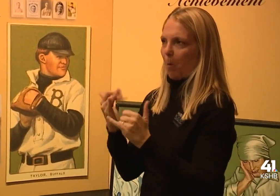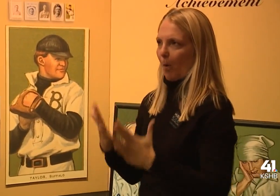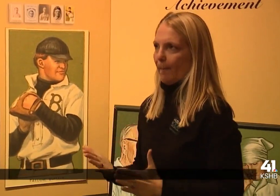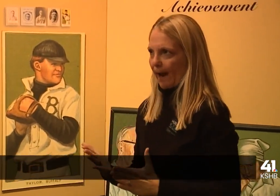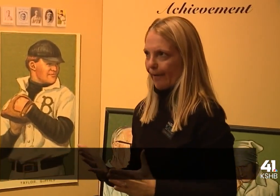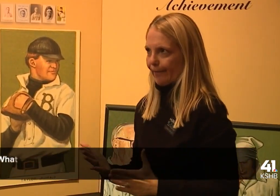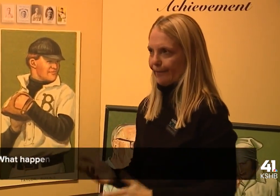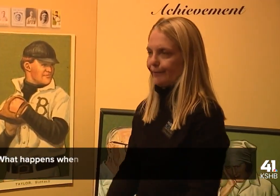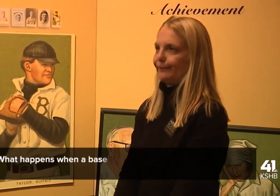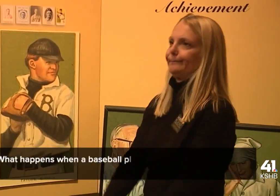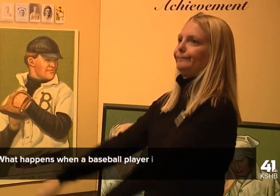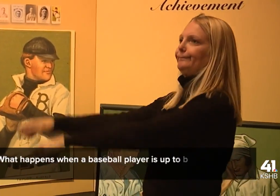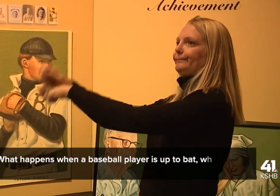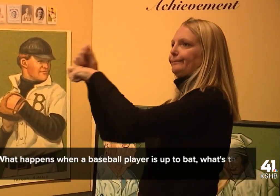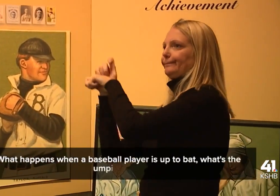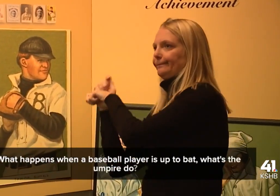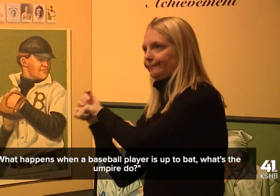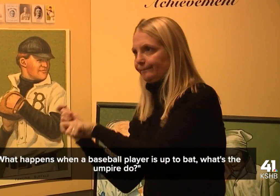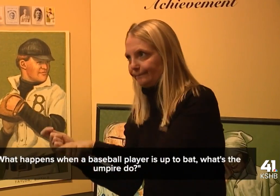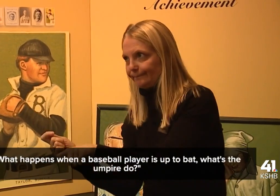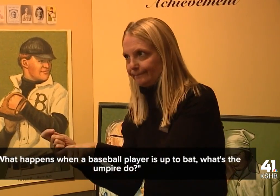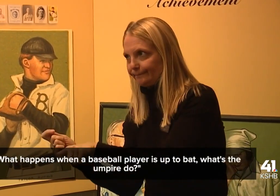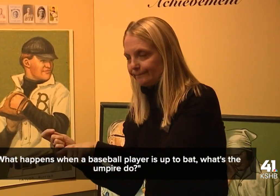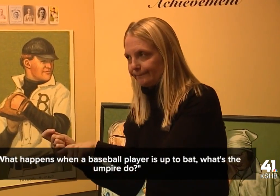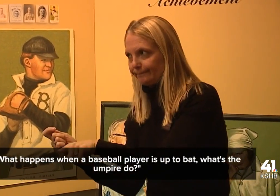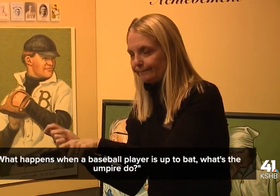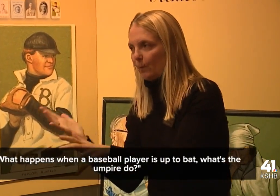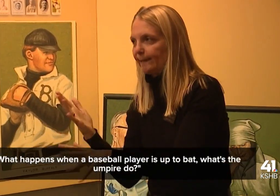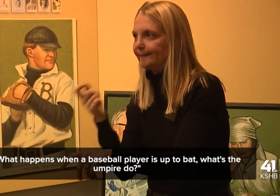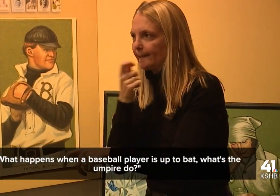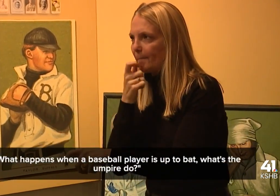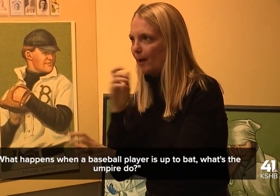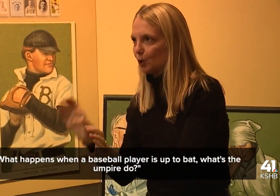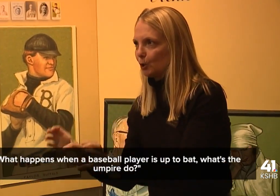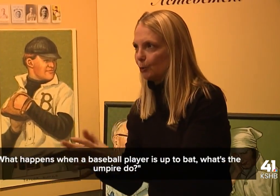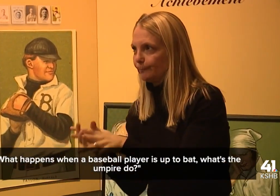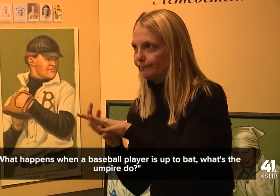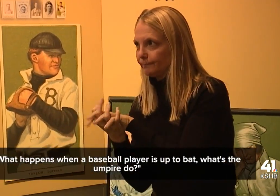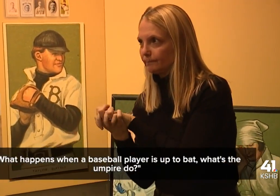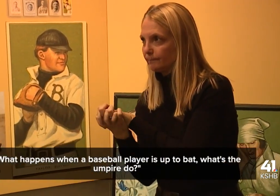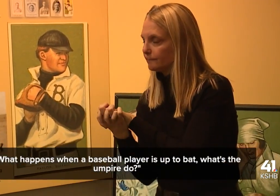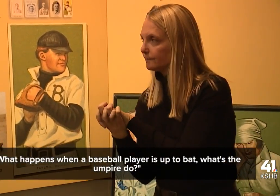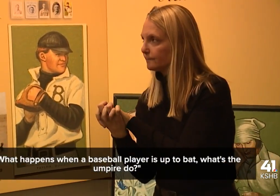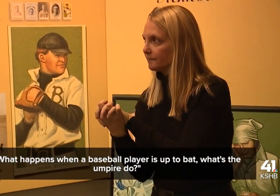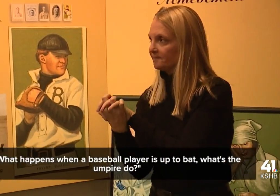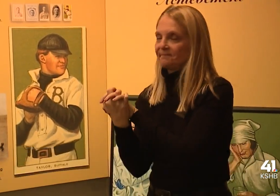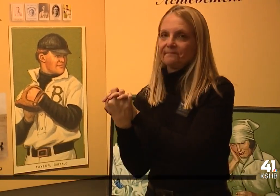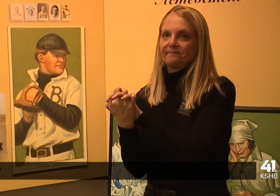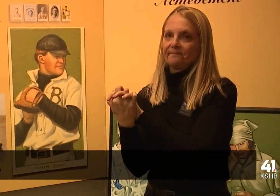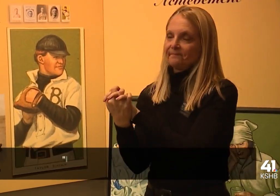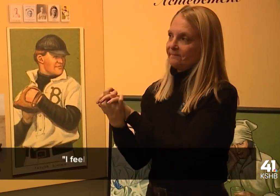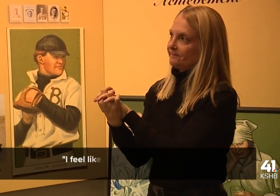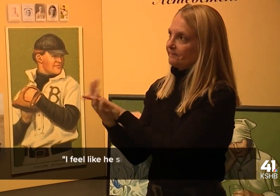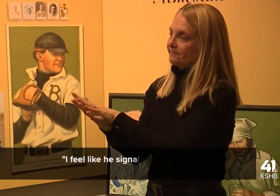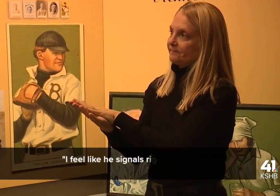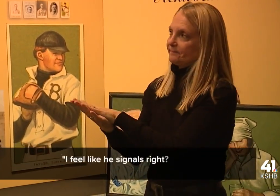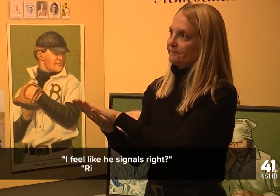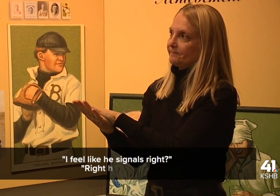What happens when a baseball player is up to bat? What's the empire do? I feel like he